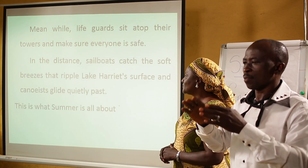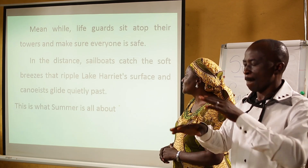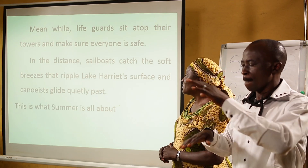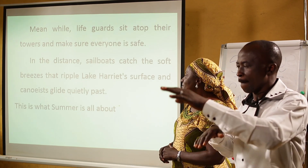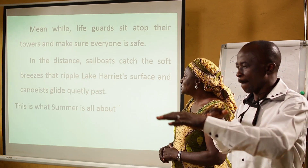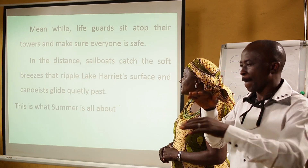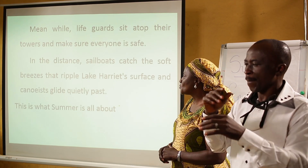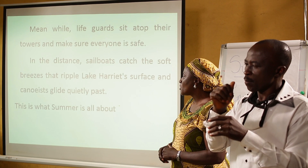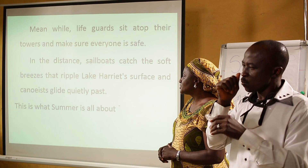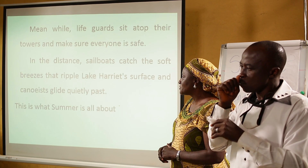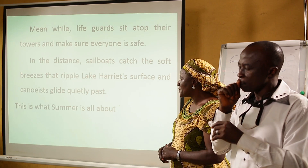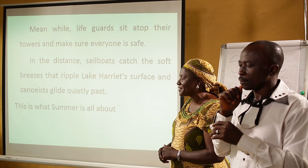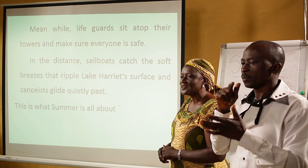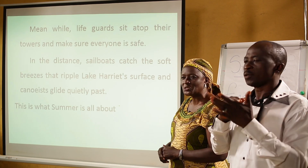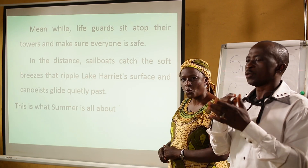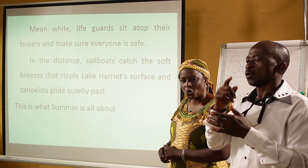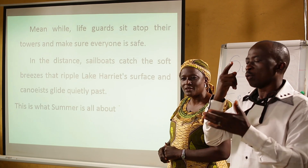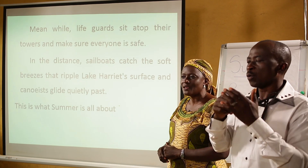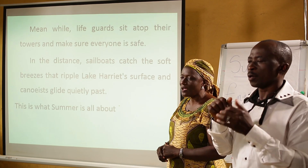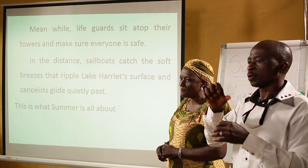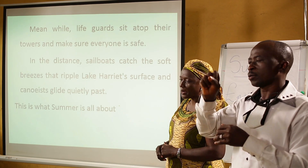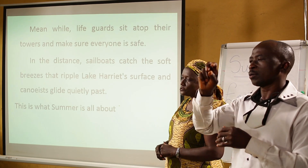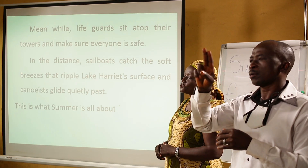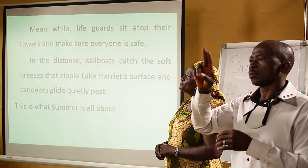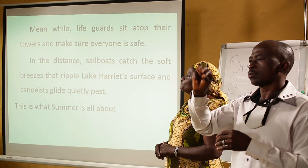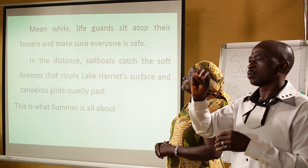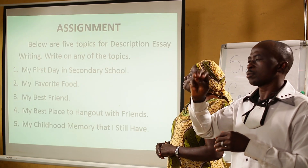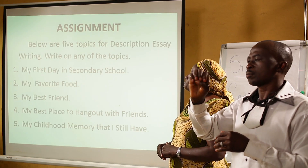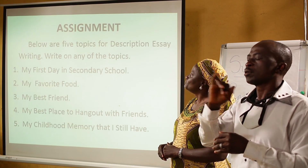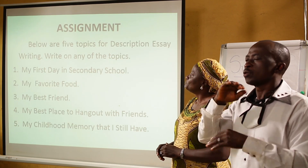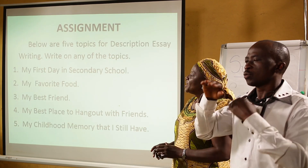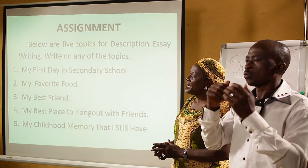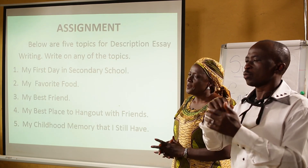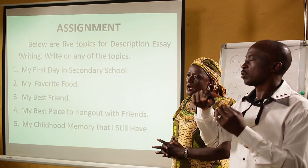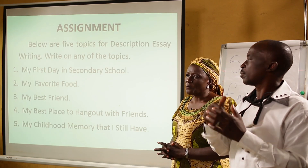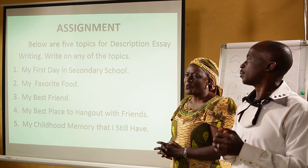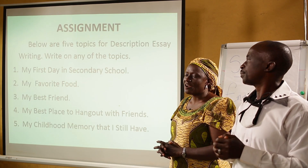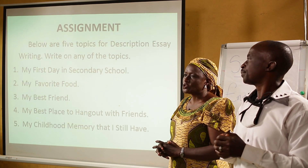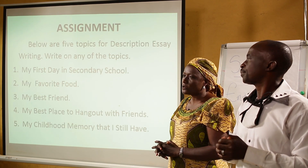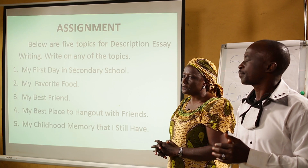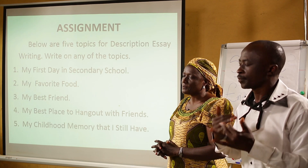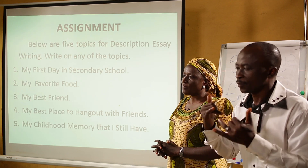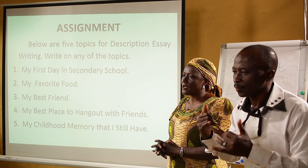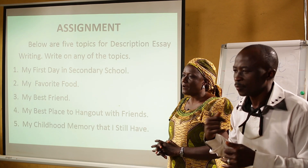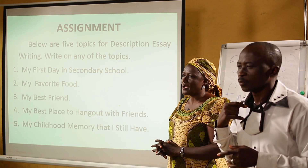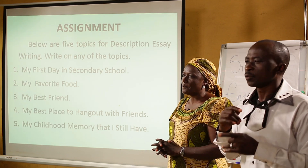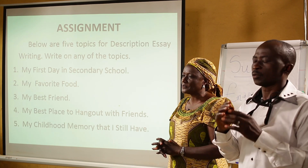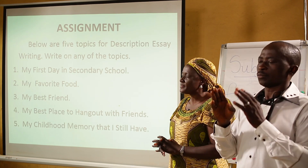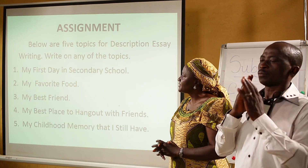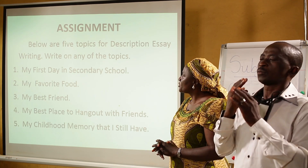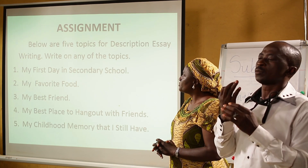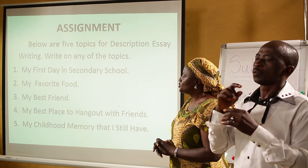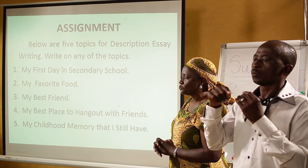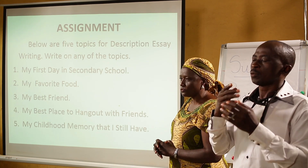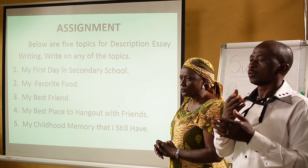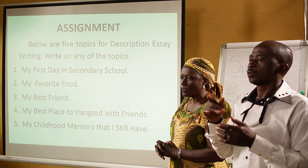past. This is what summer is all about. Now, we have talked about